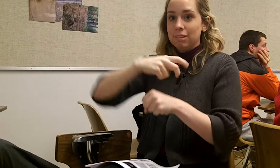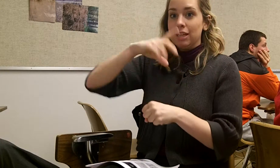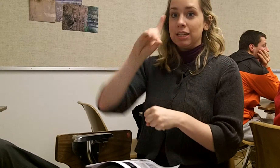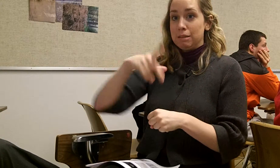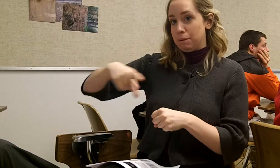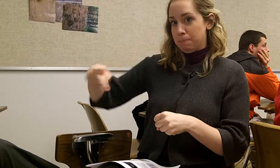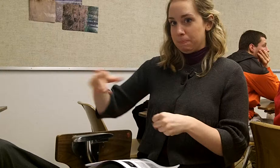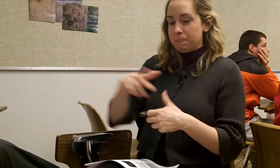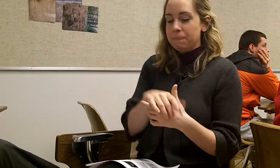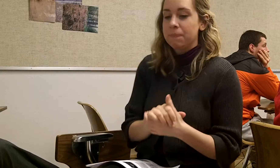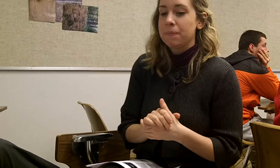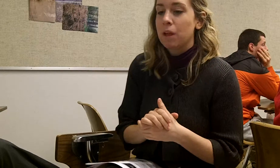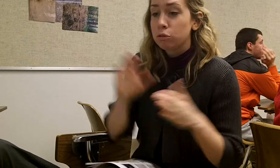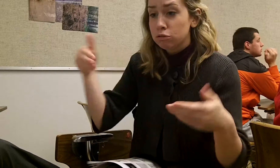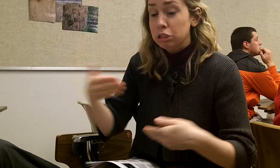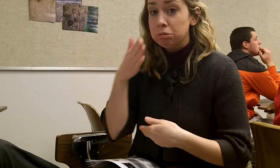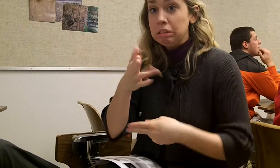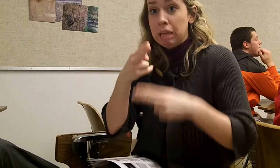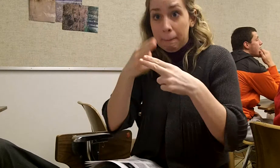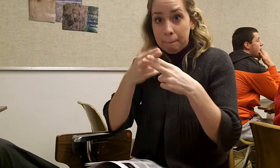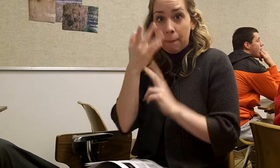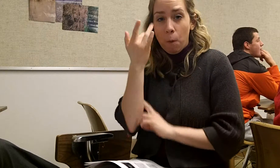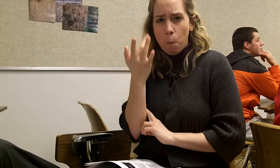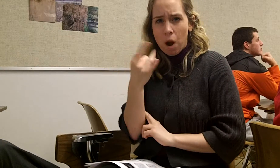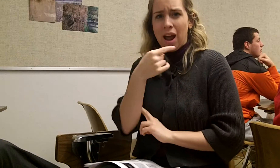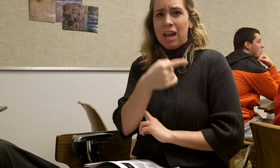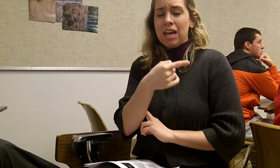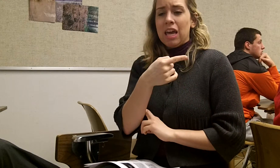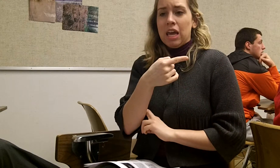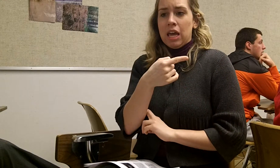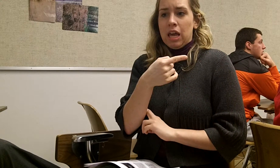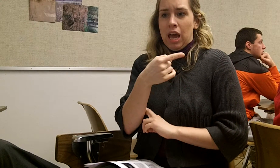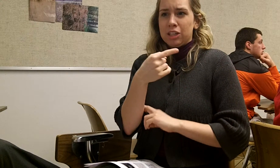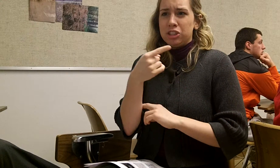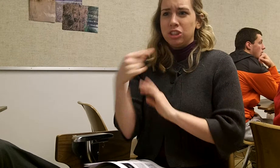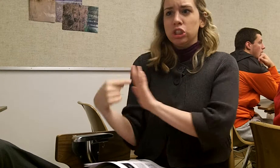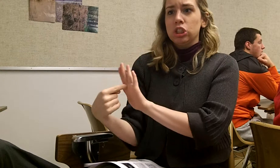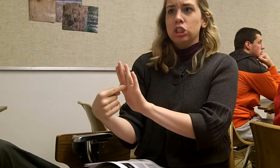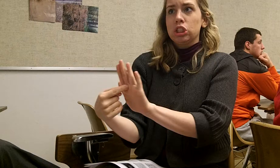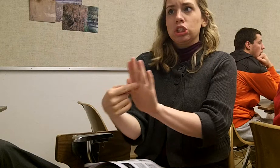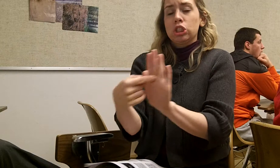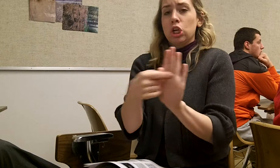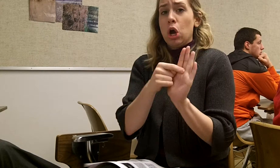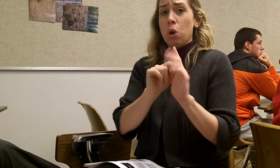these names of the gene families and just to show that they are all